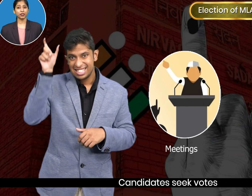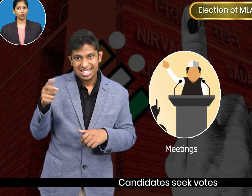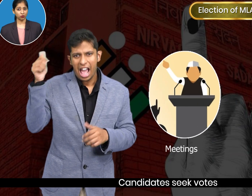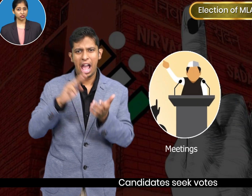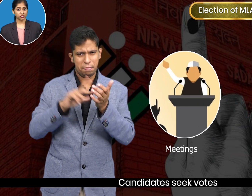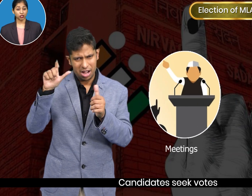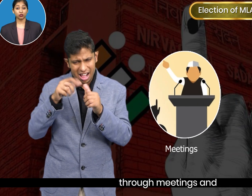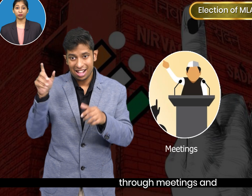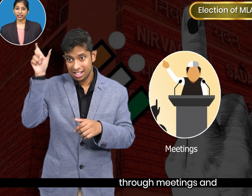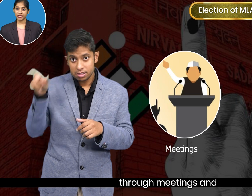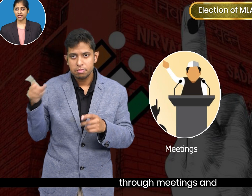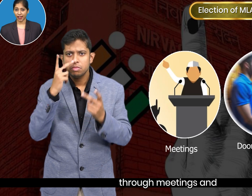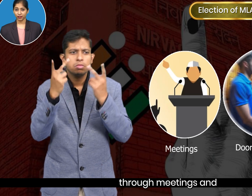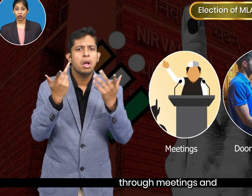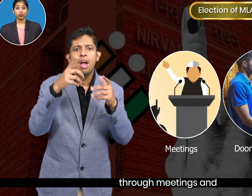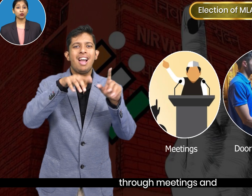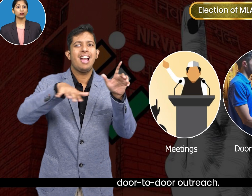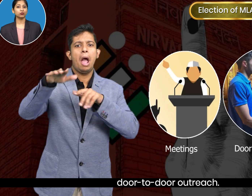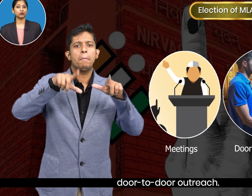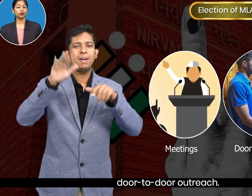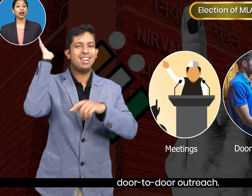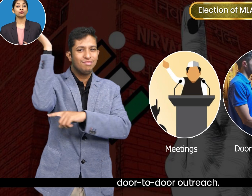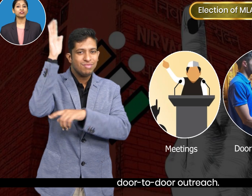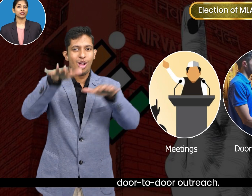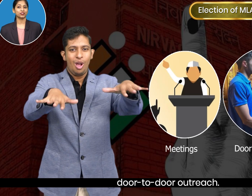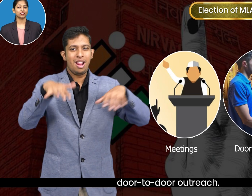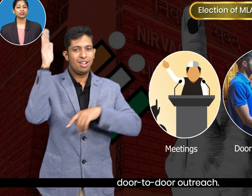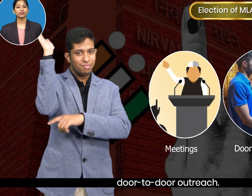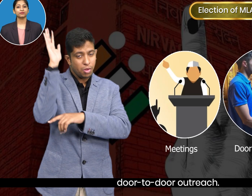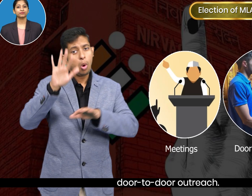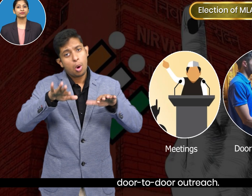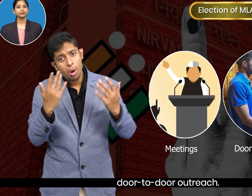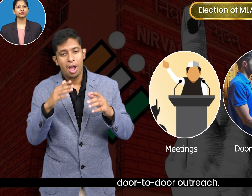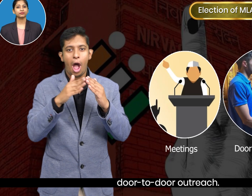Candidates seek votes through meetings and door-to-door outreach.